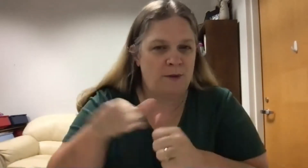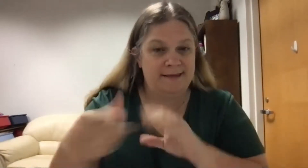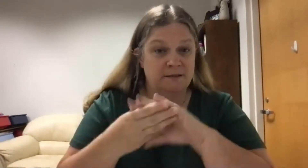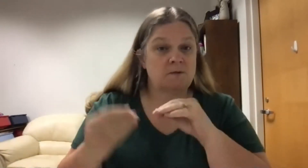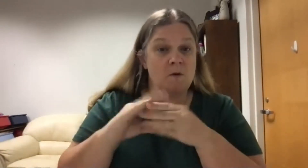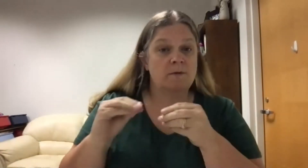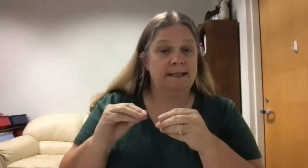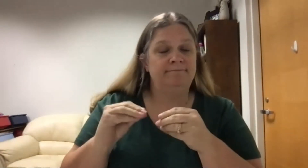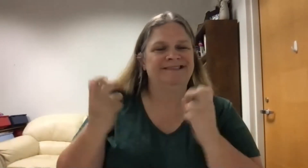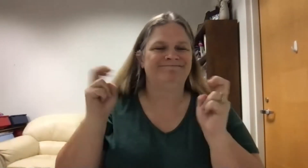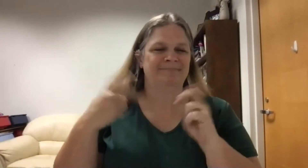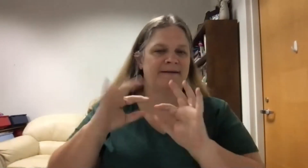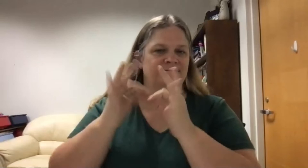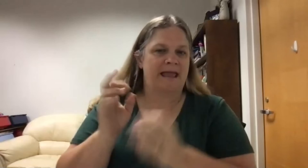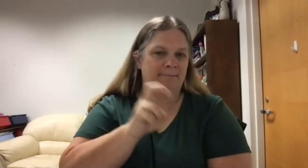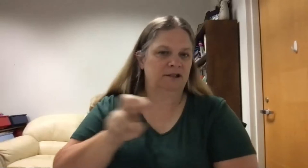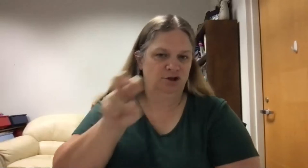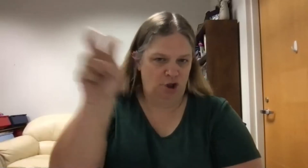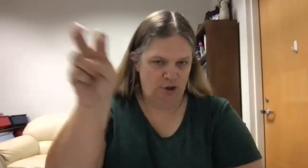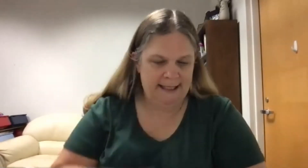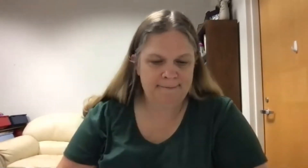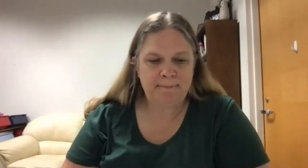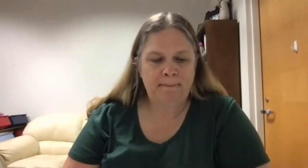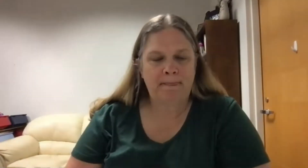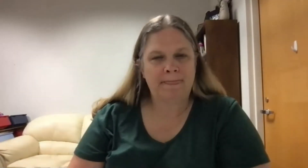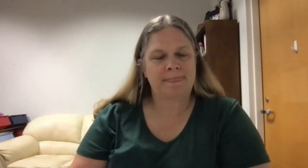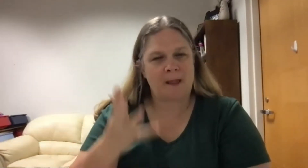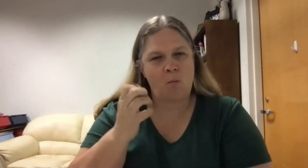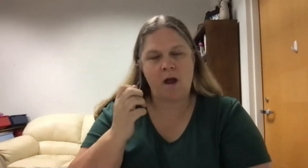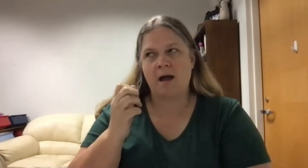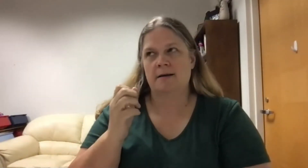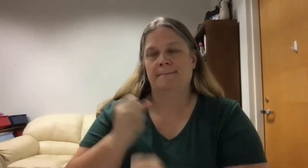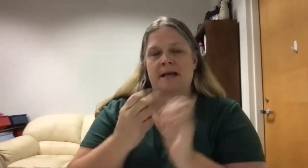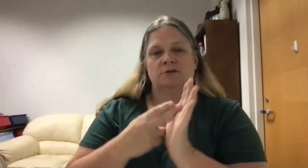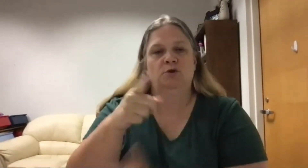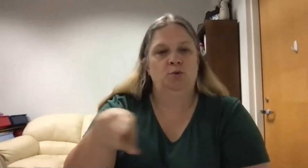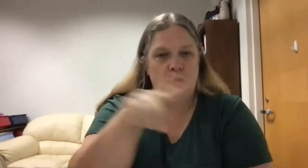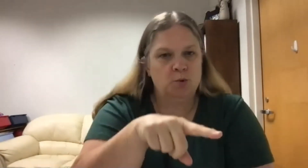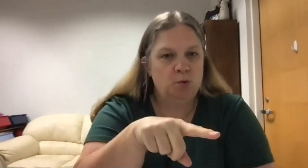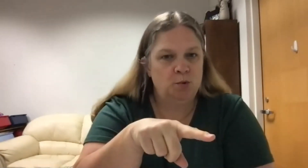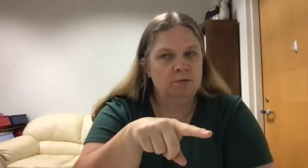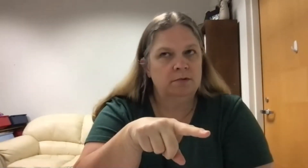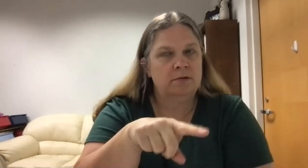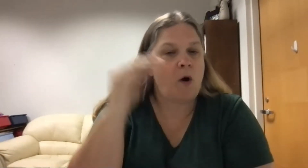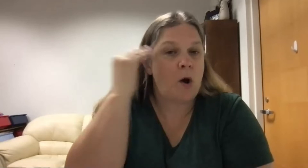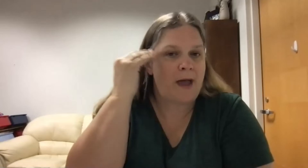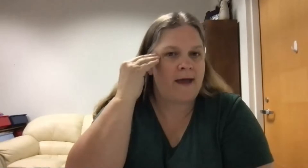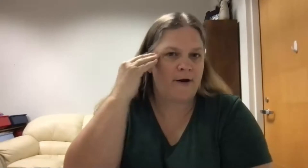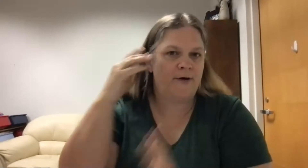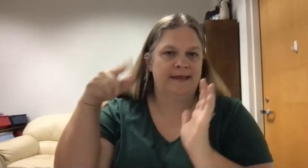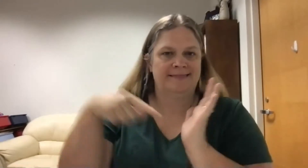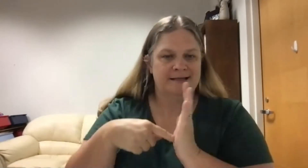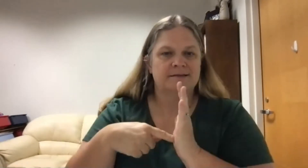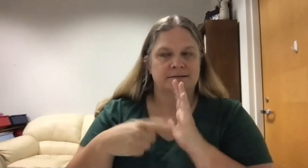But first, before I proceed with the story, it is the story of a family's journey. And I want to make sure